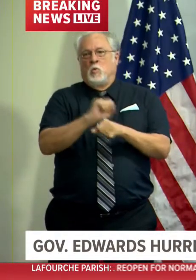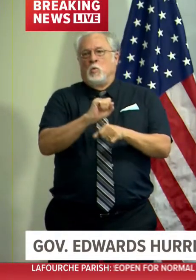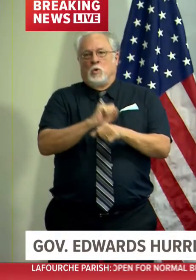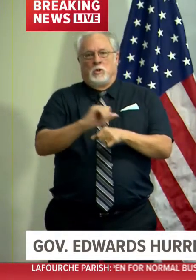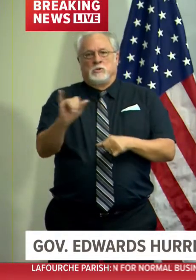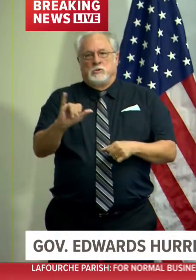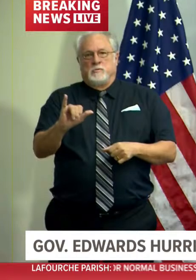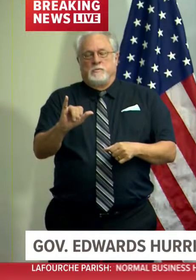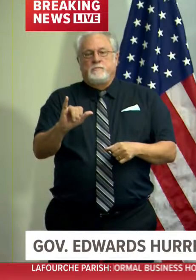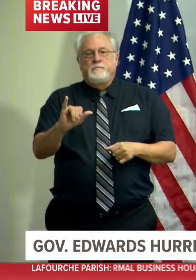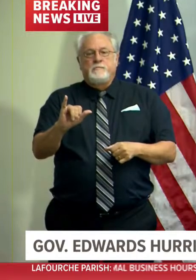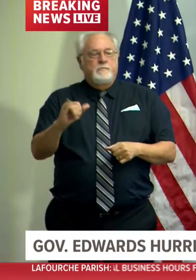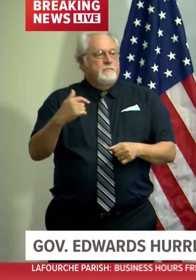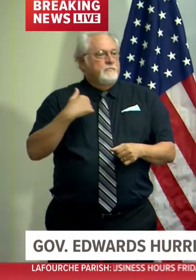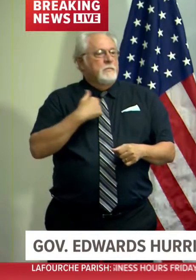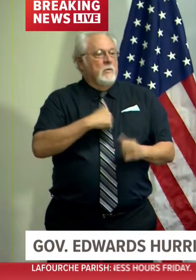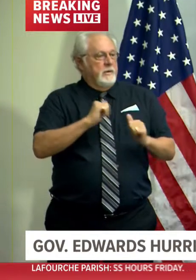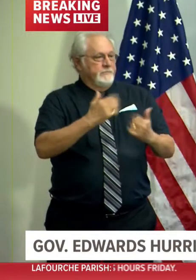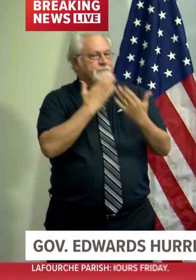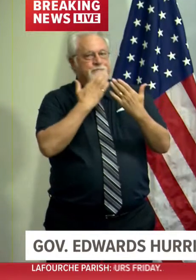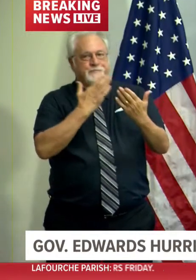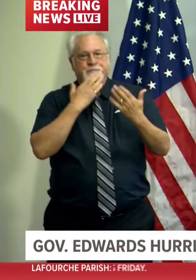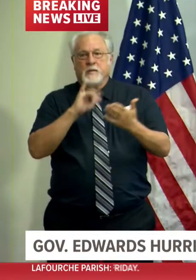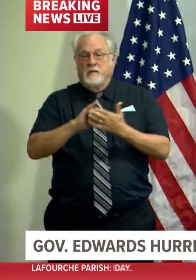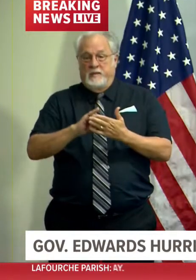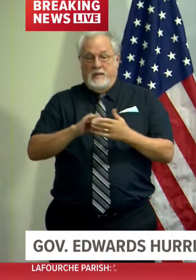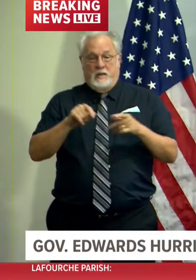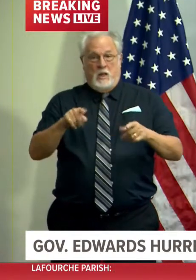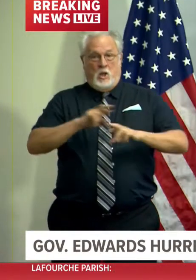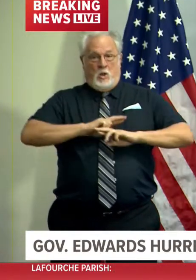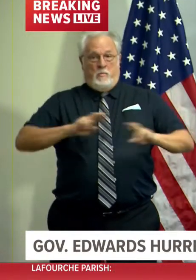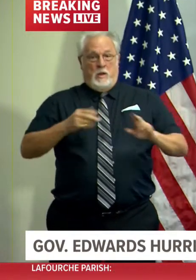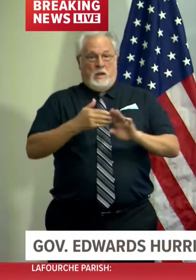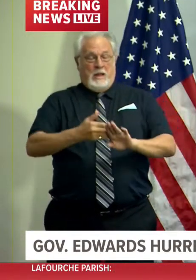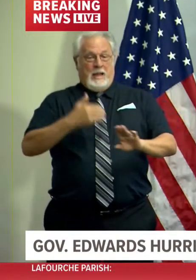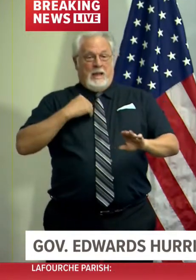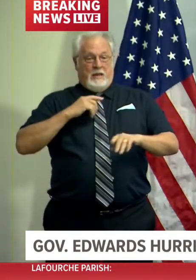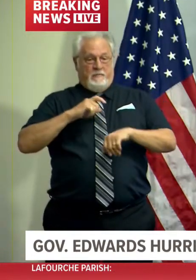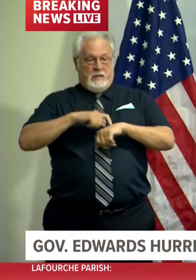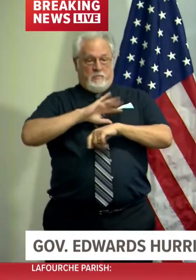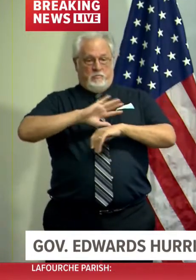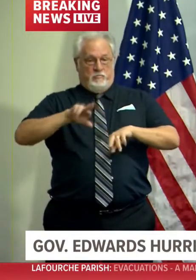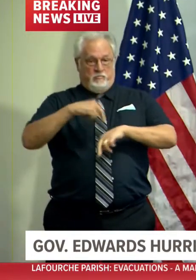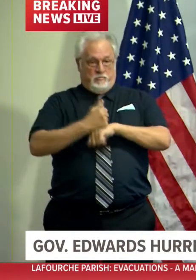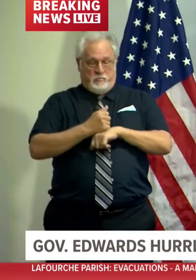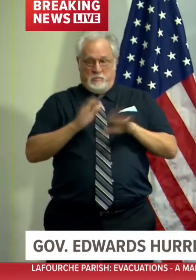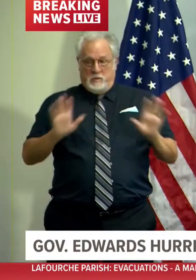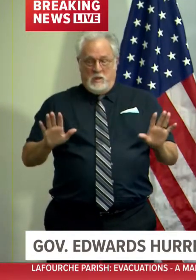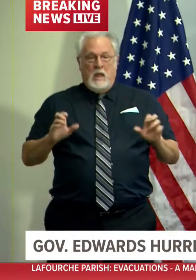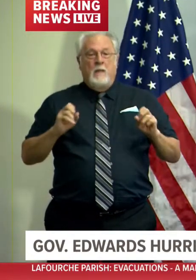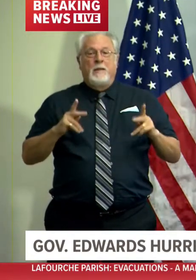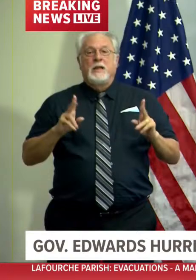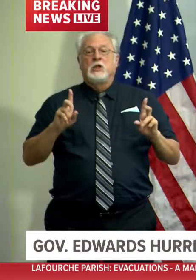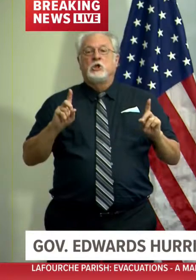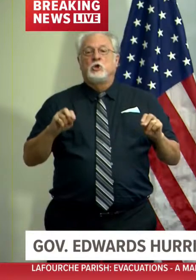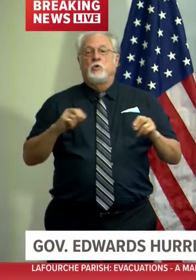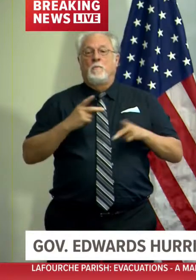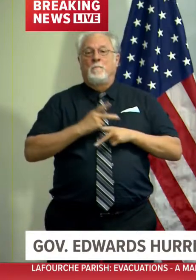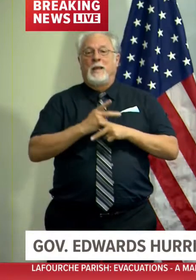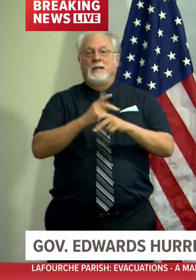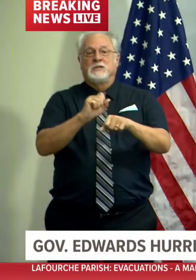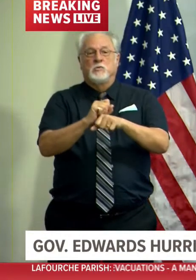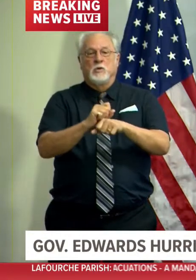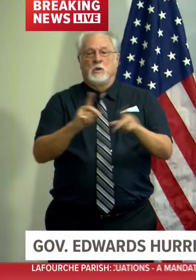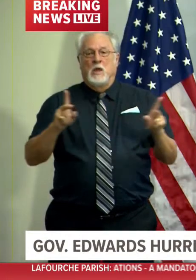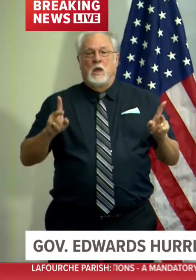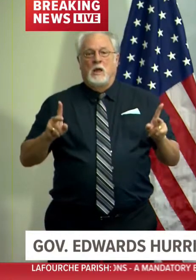as well. And we can be thankful that when they pre-position, many of them were doing maintenance work, cutting